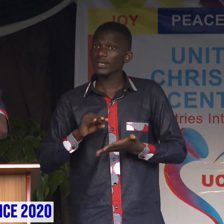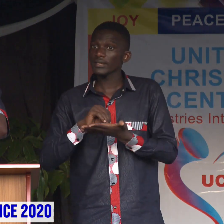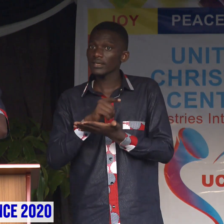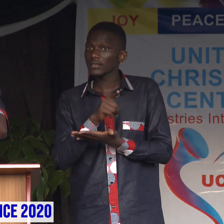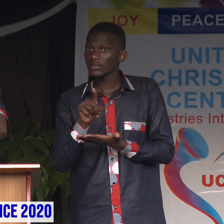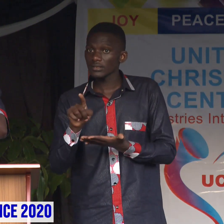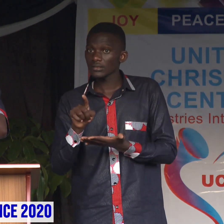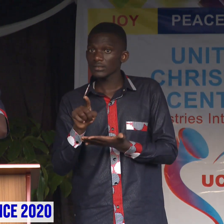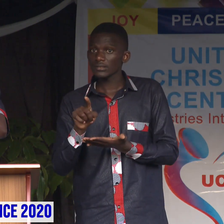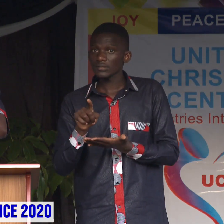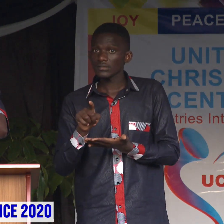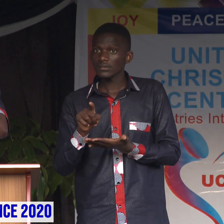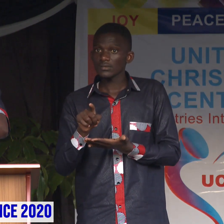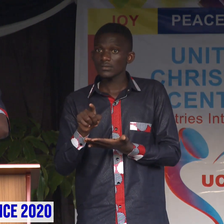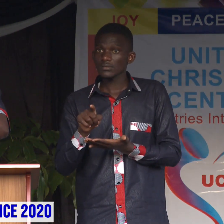again.